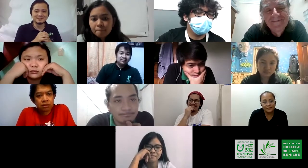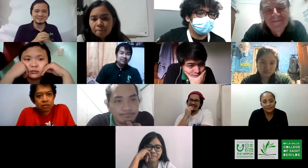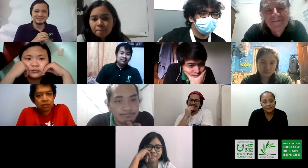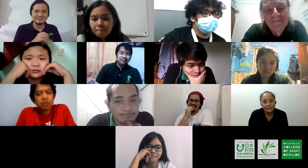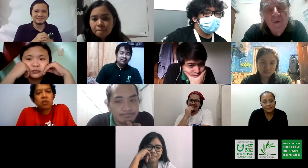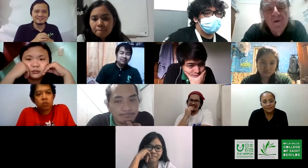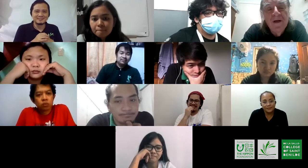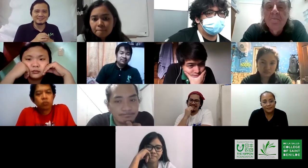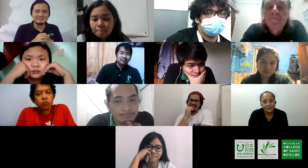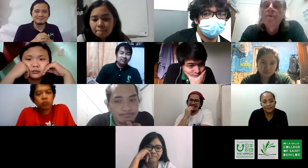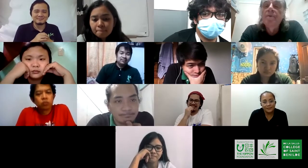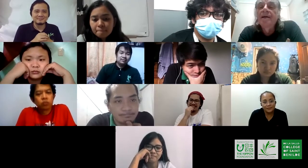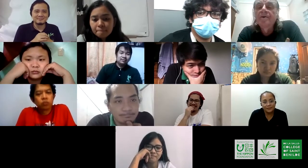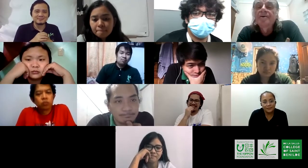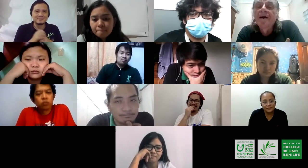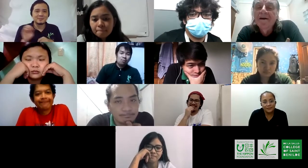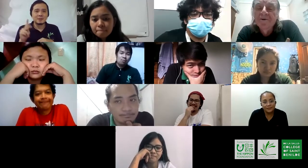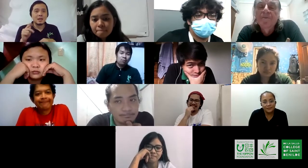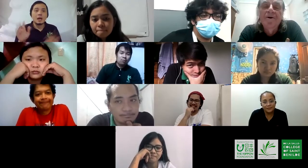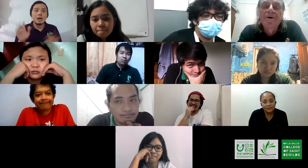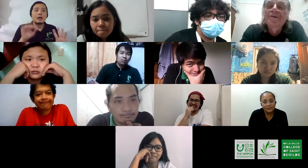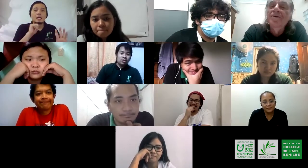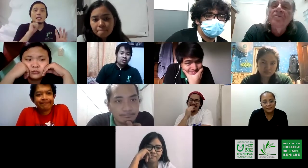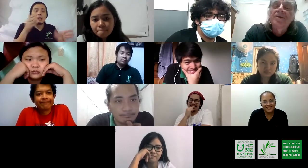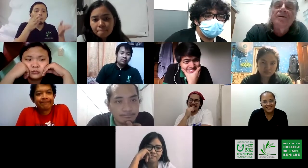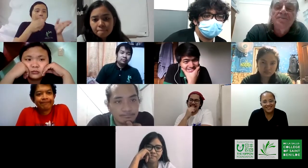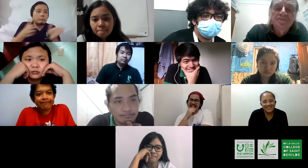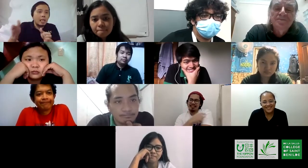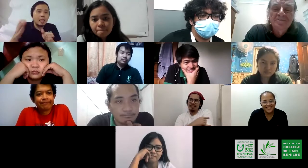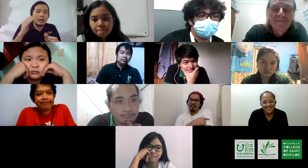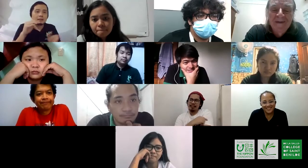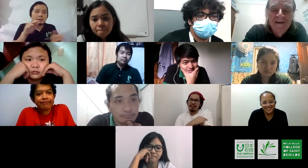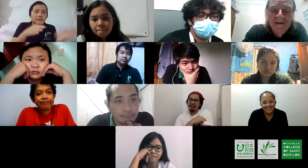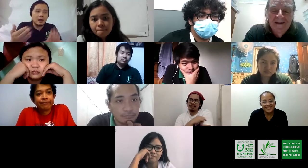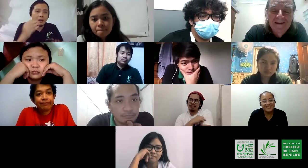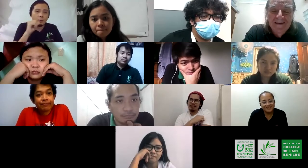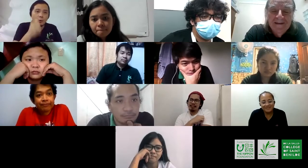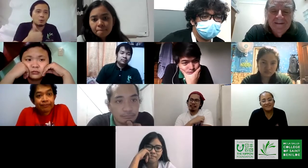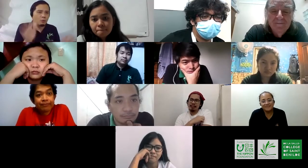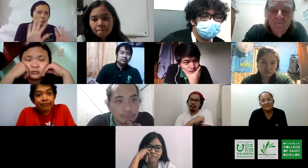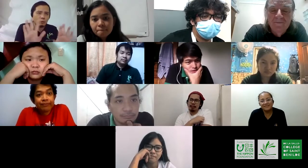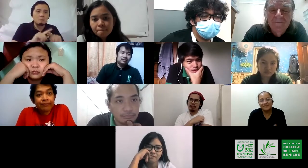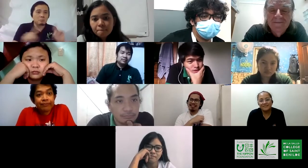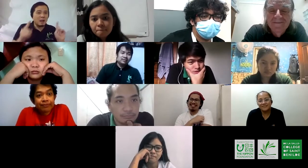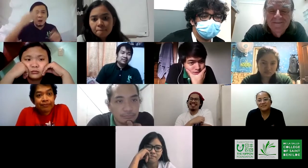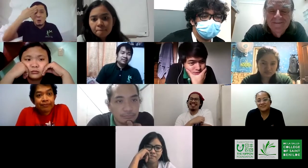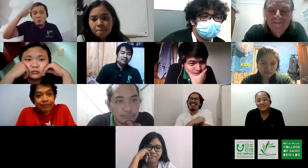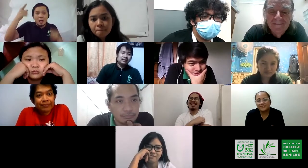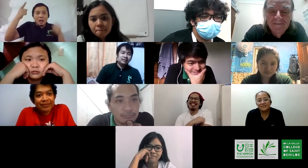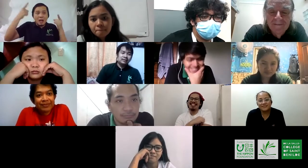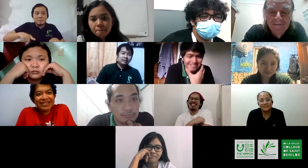You know, I could die tomorrow too, so we want to make sure we give you the training as quickly as we can.